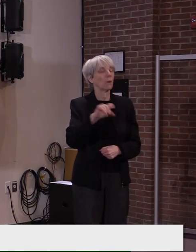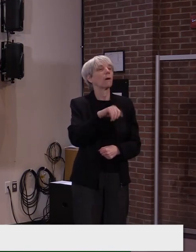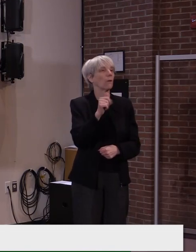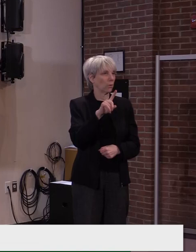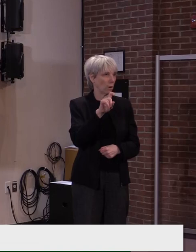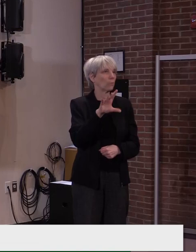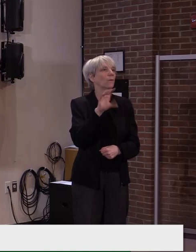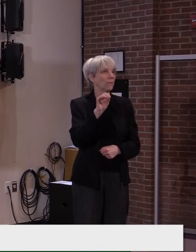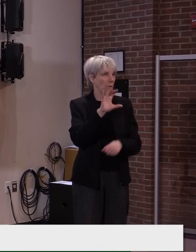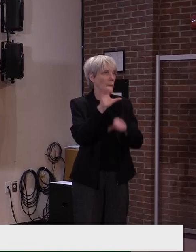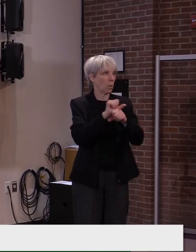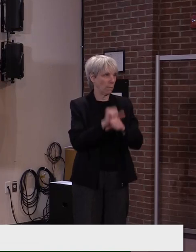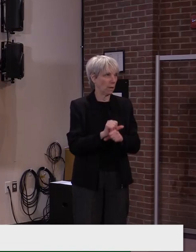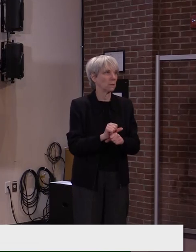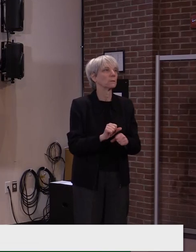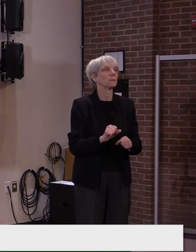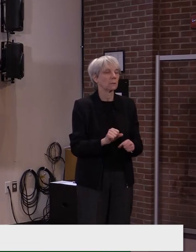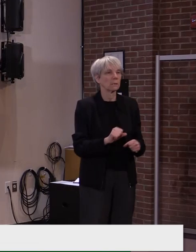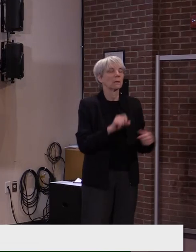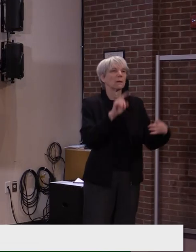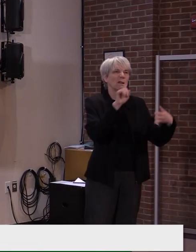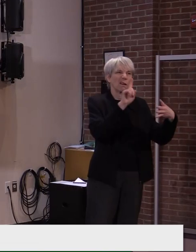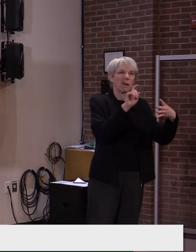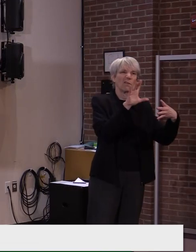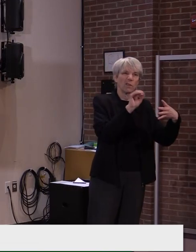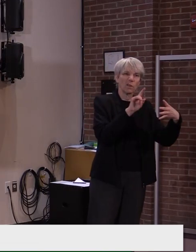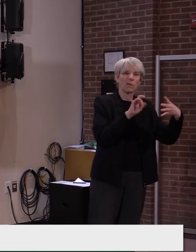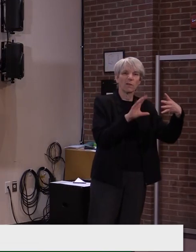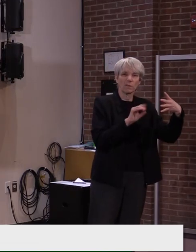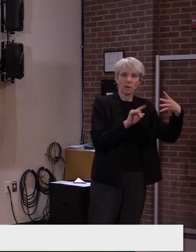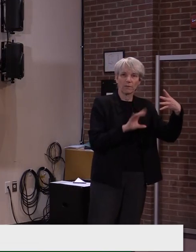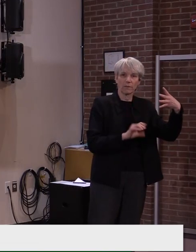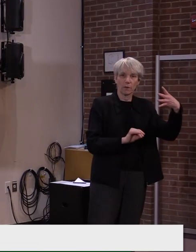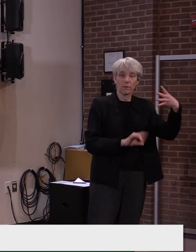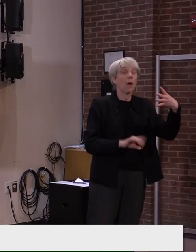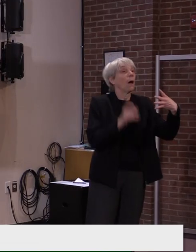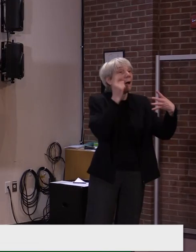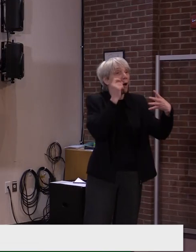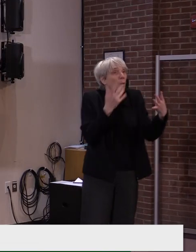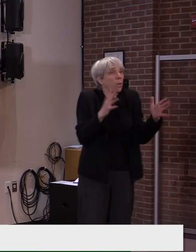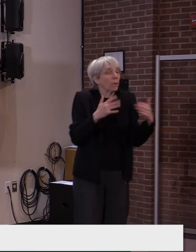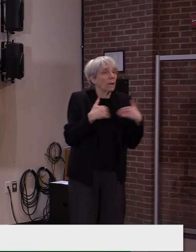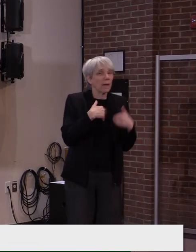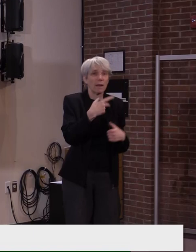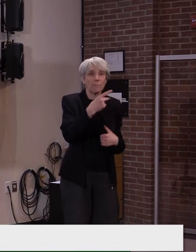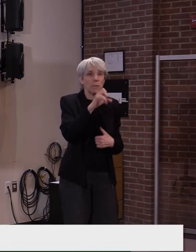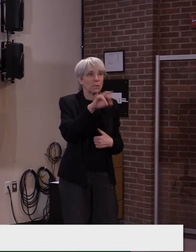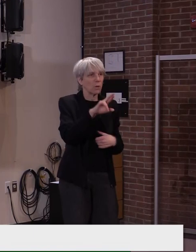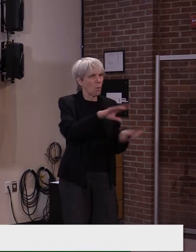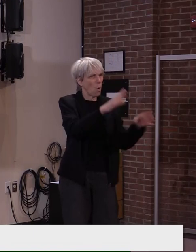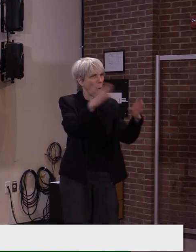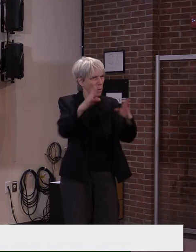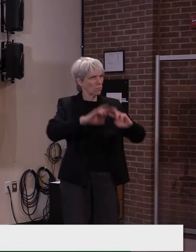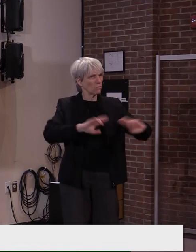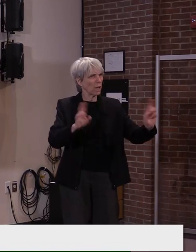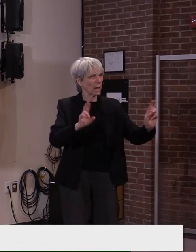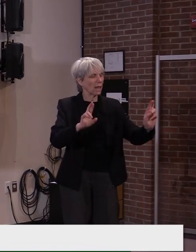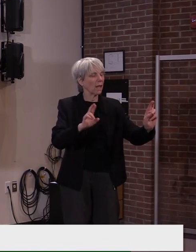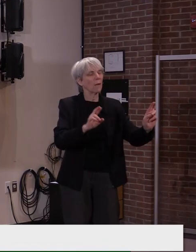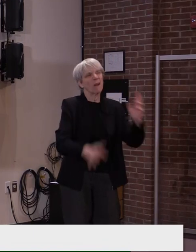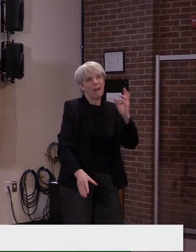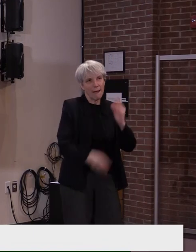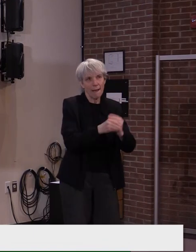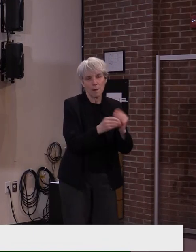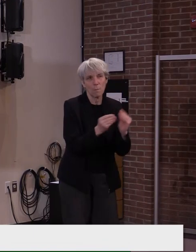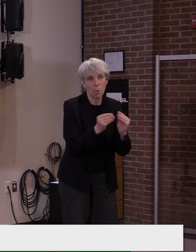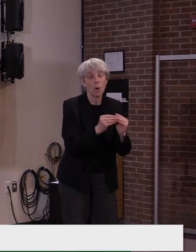another 150 appointments. This is above and beyond what we do with testing in those areas with the state testing sites. Rutland